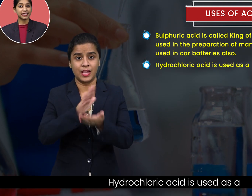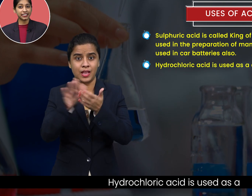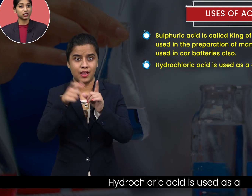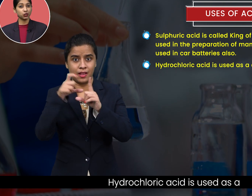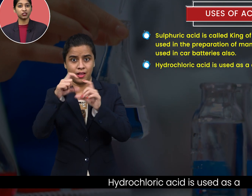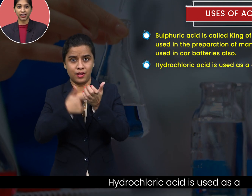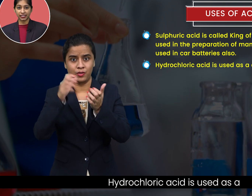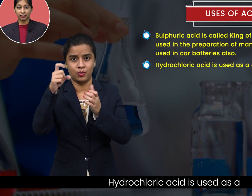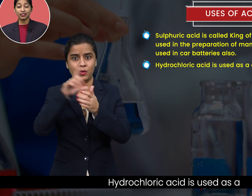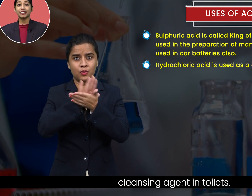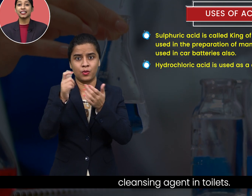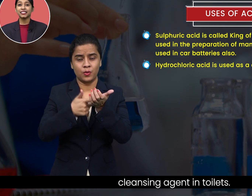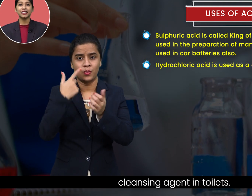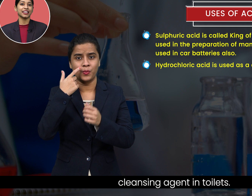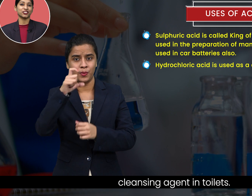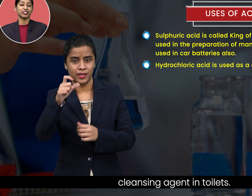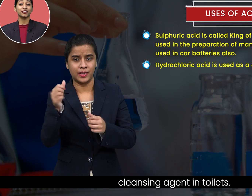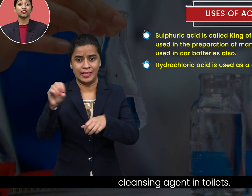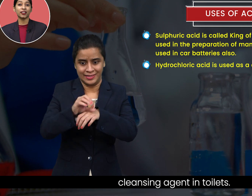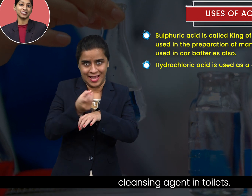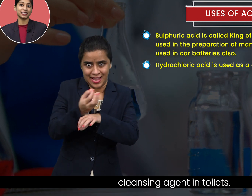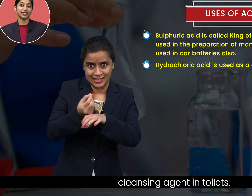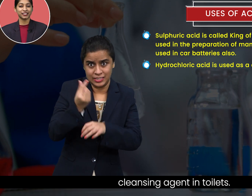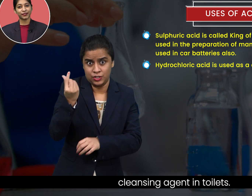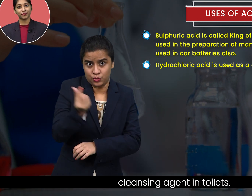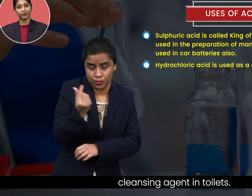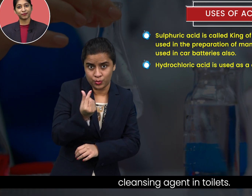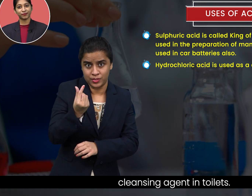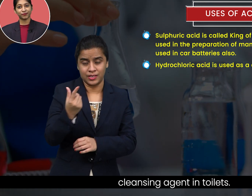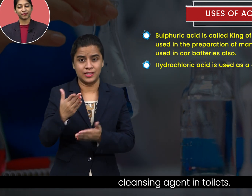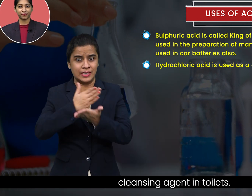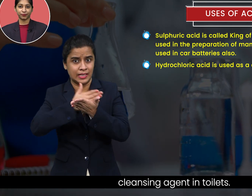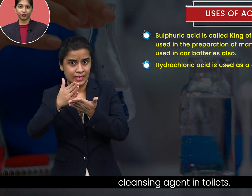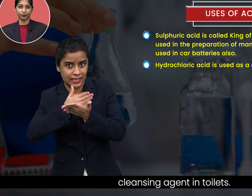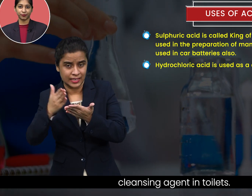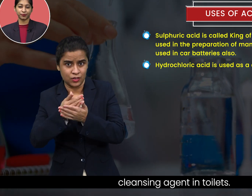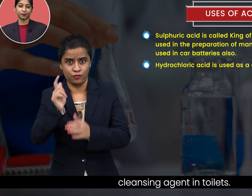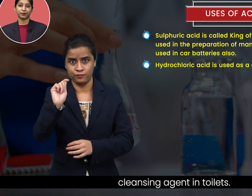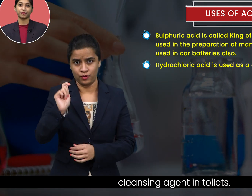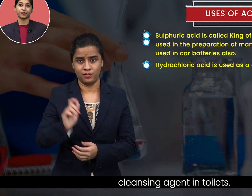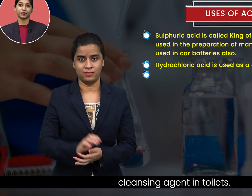Hydrochloric acid is used as a cleansing agent in toilets.